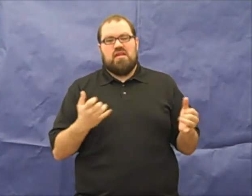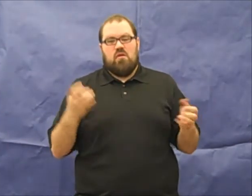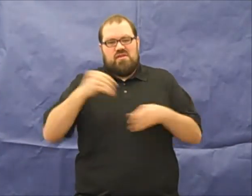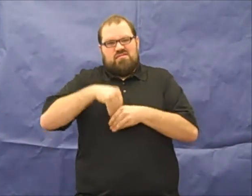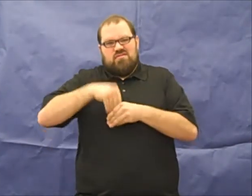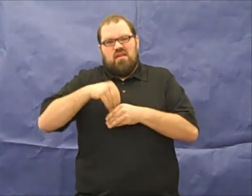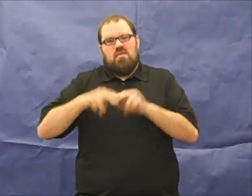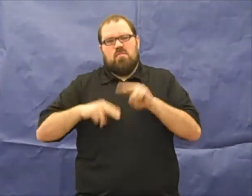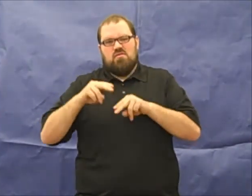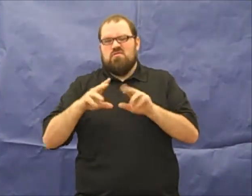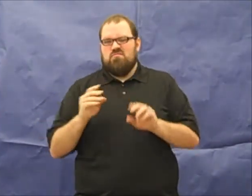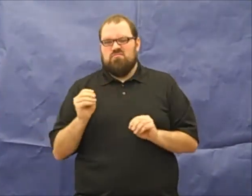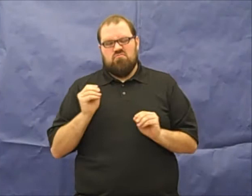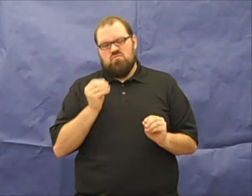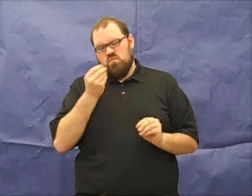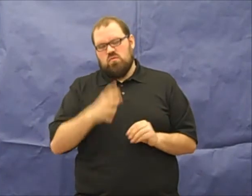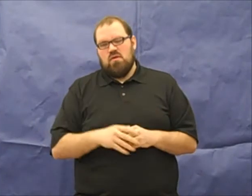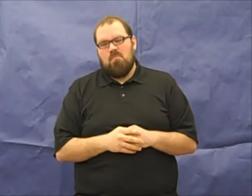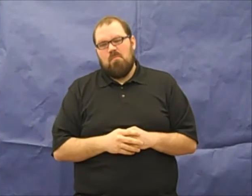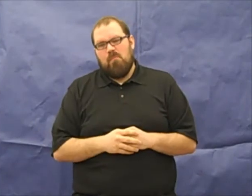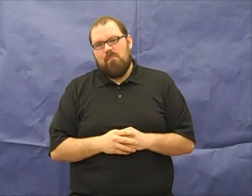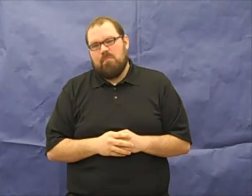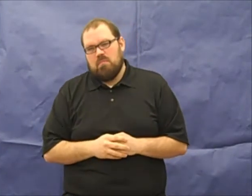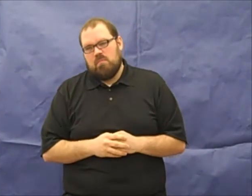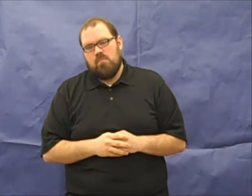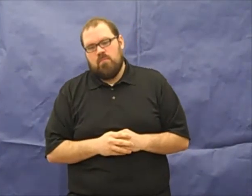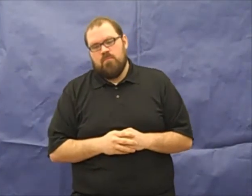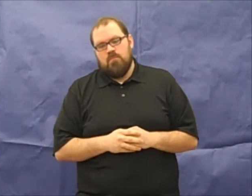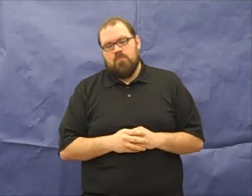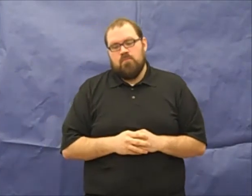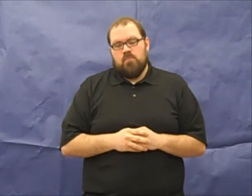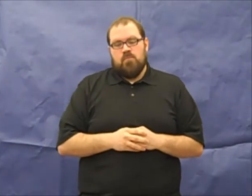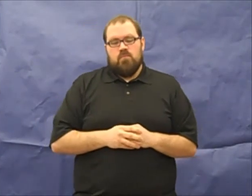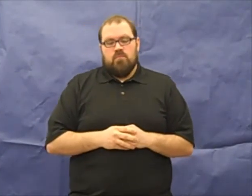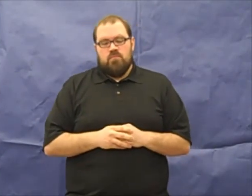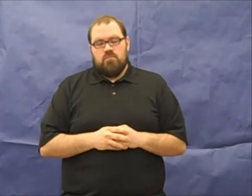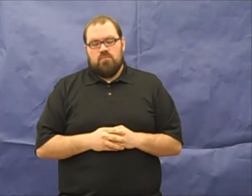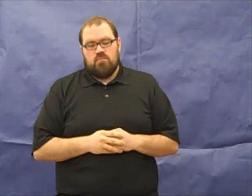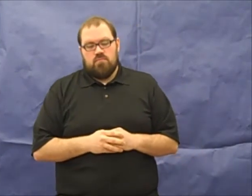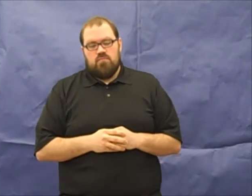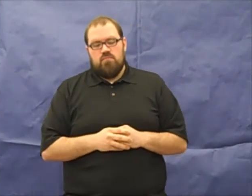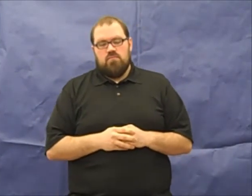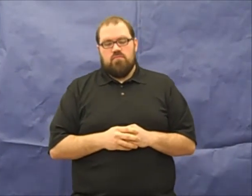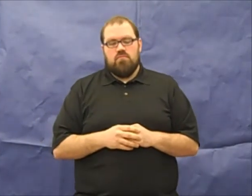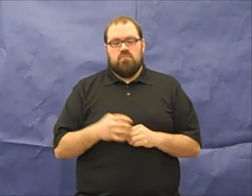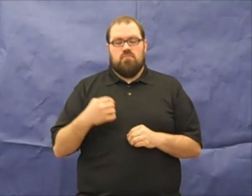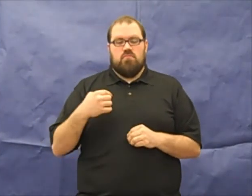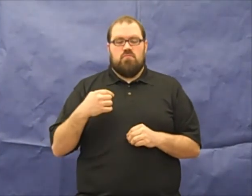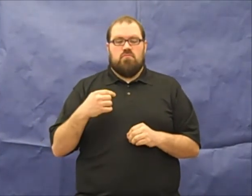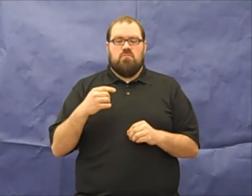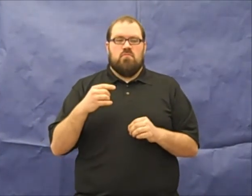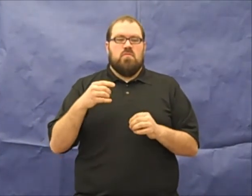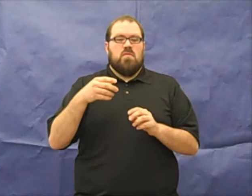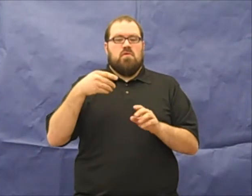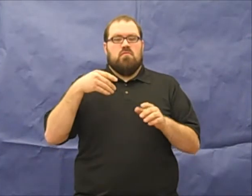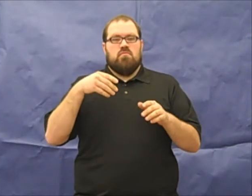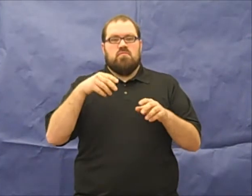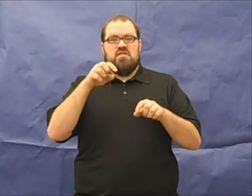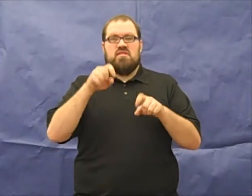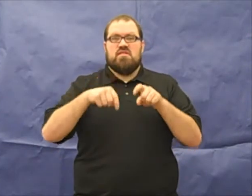safely inside. We ascend the magnificently carved marble staircase. At the top, a